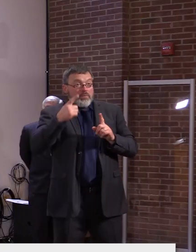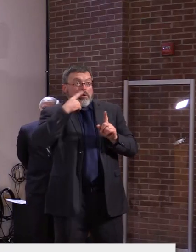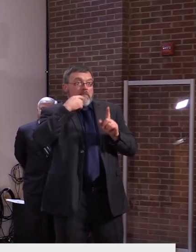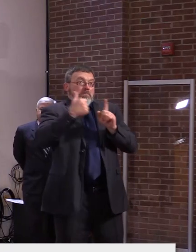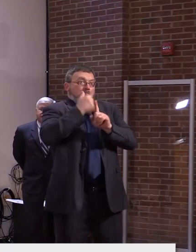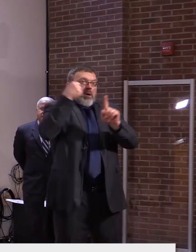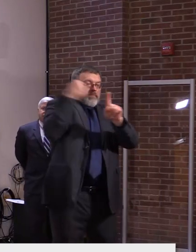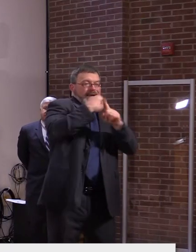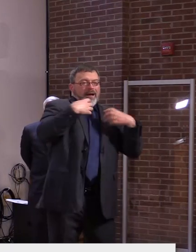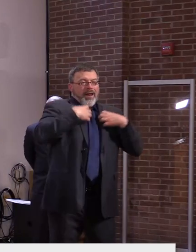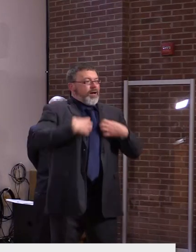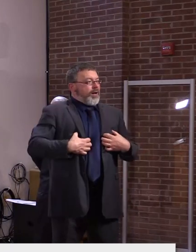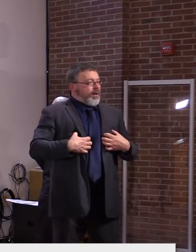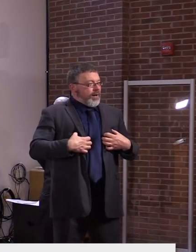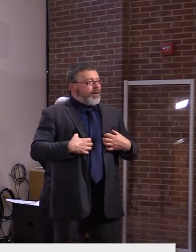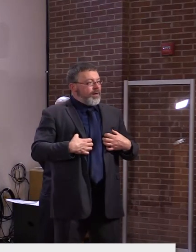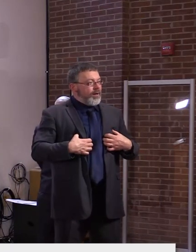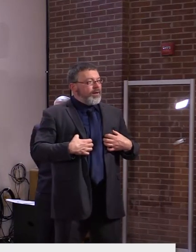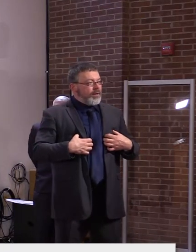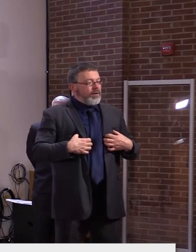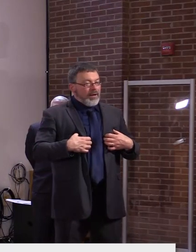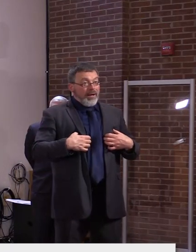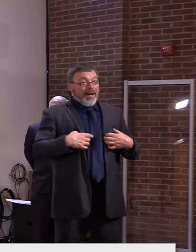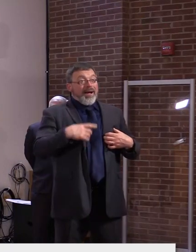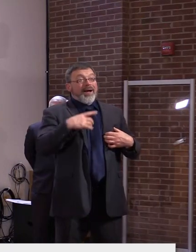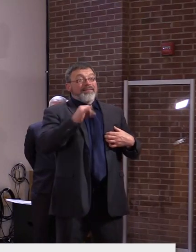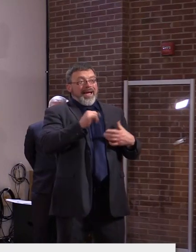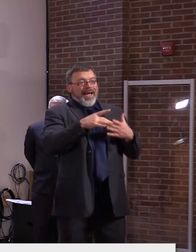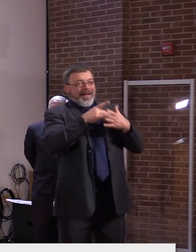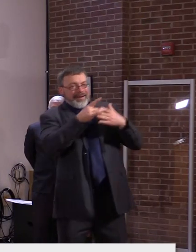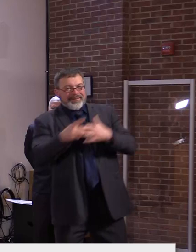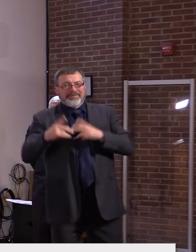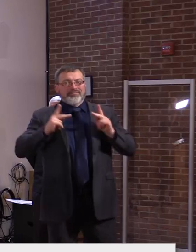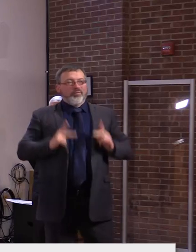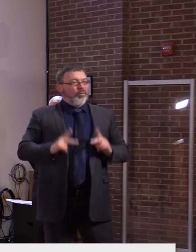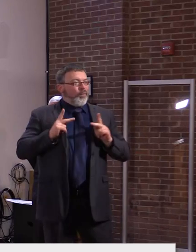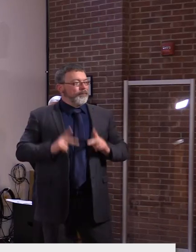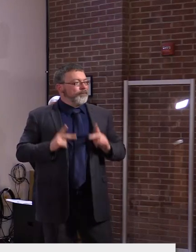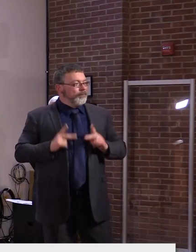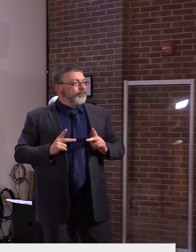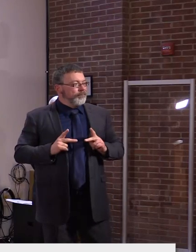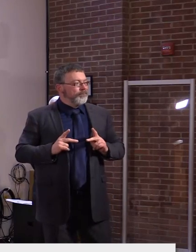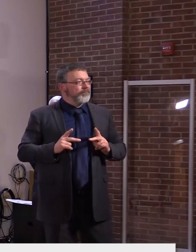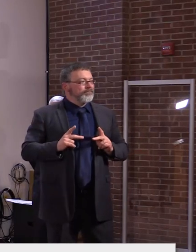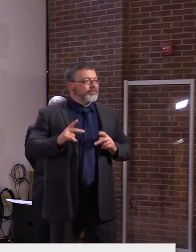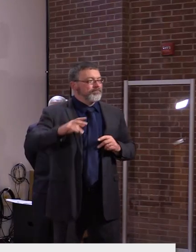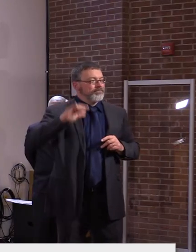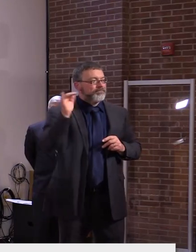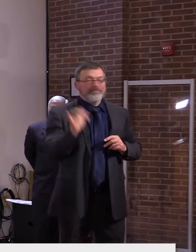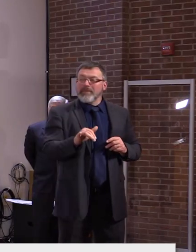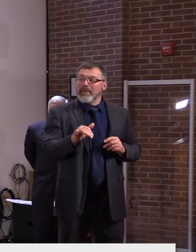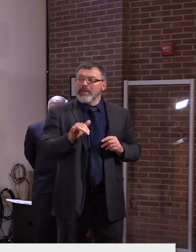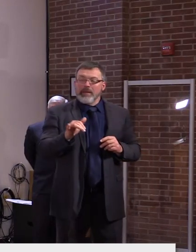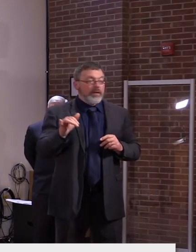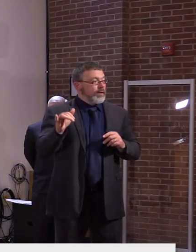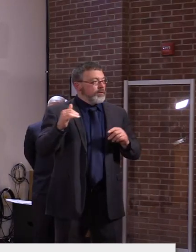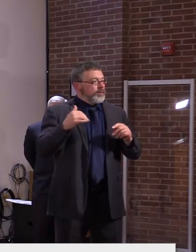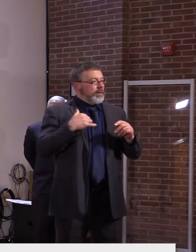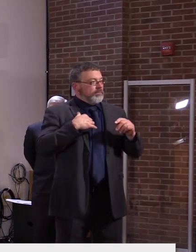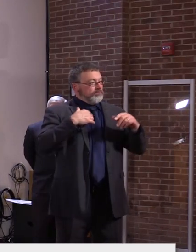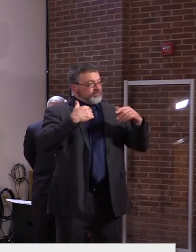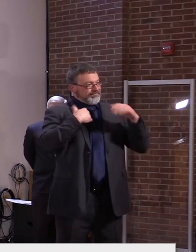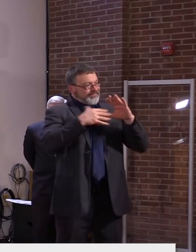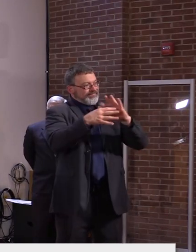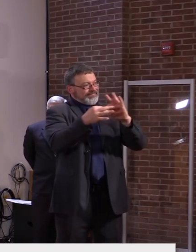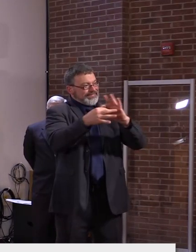develop pneumonia. Now, if I may, one of the reasons we keep telling people about